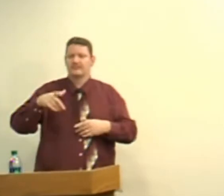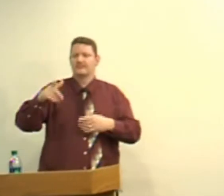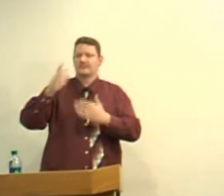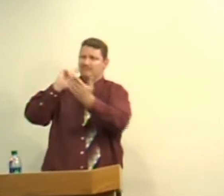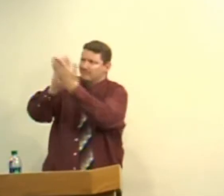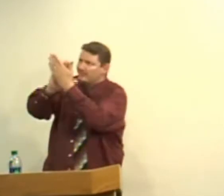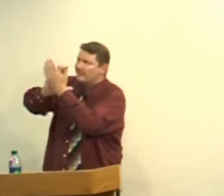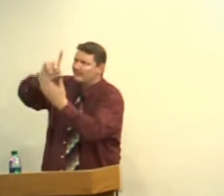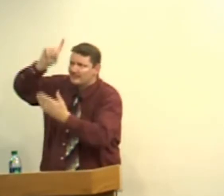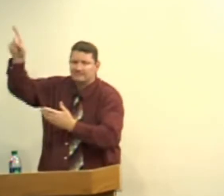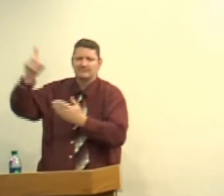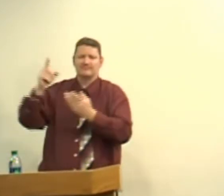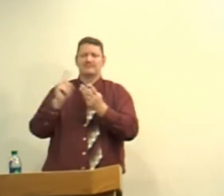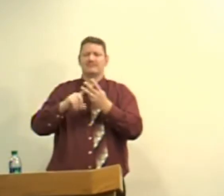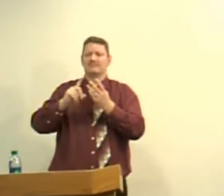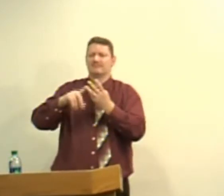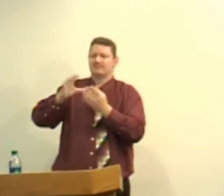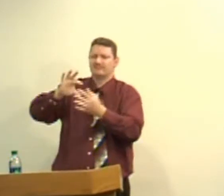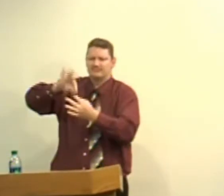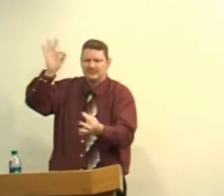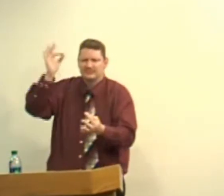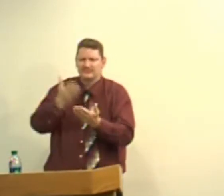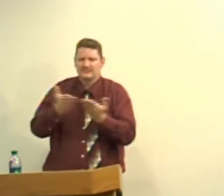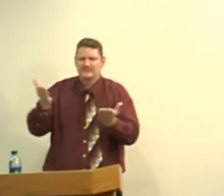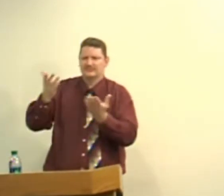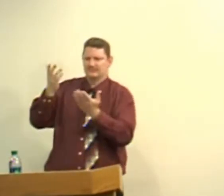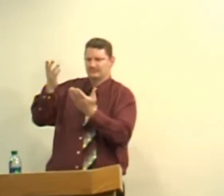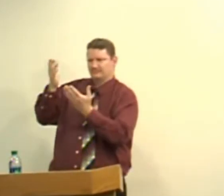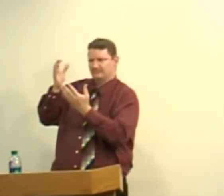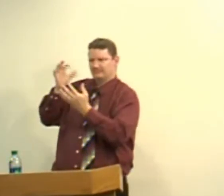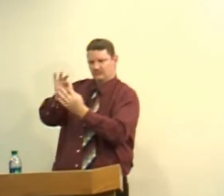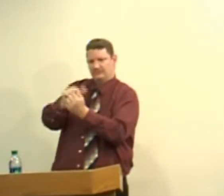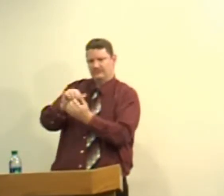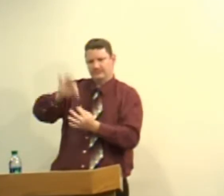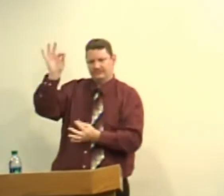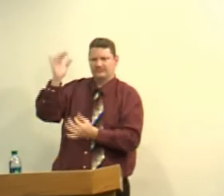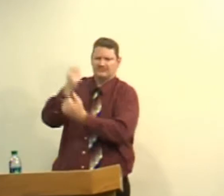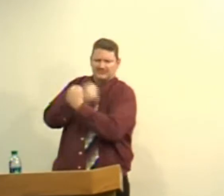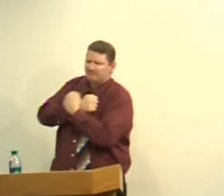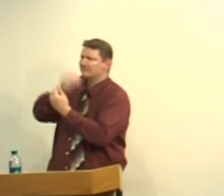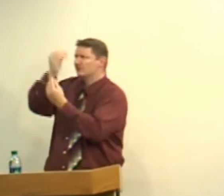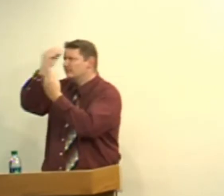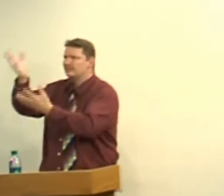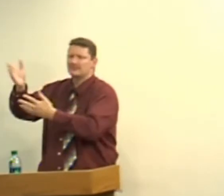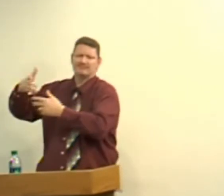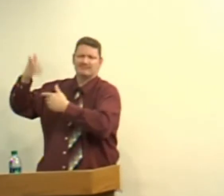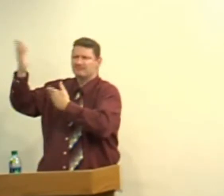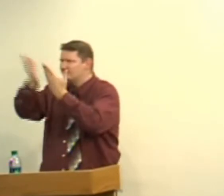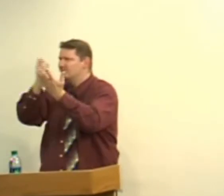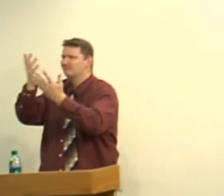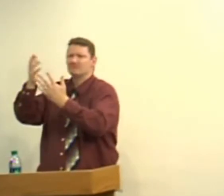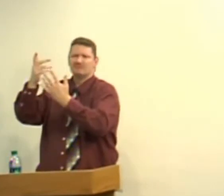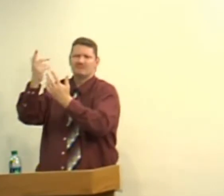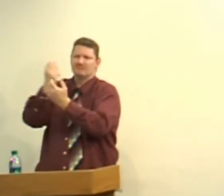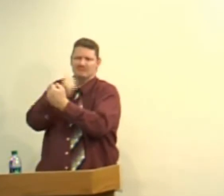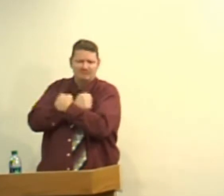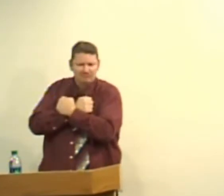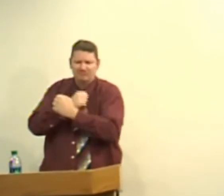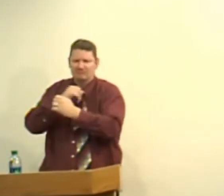Then there is sacrifice, and a Christian is to serve, to obey the Lord, to love Him with all of your heart,